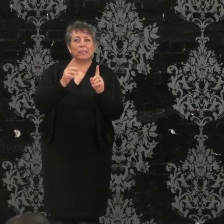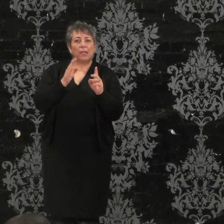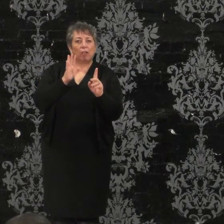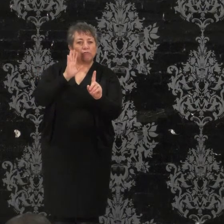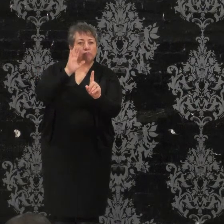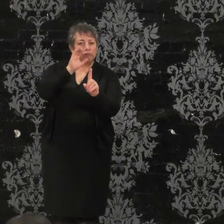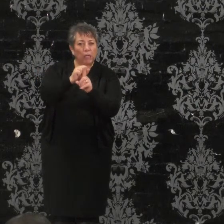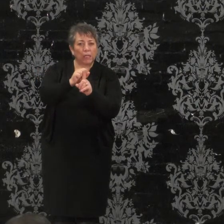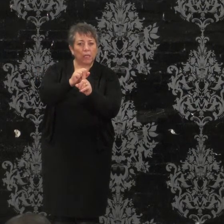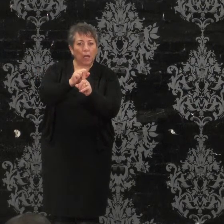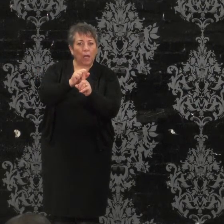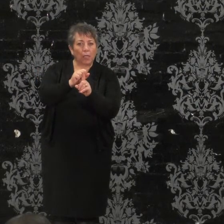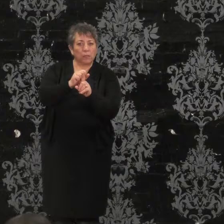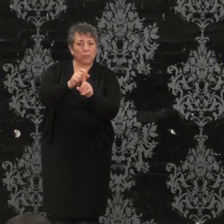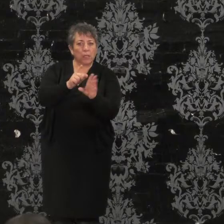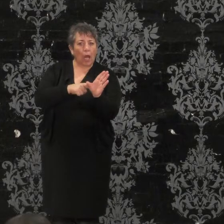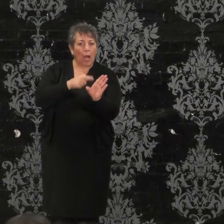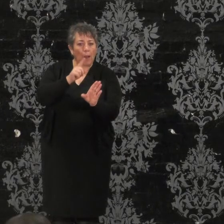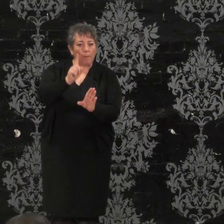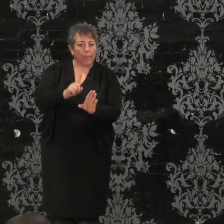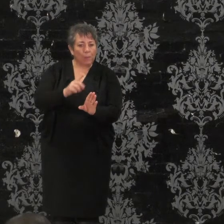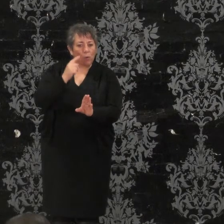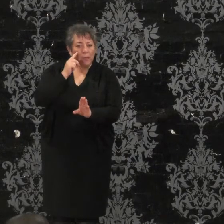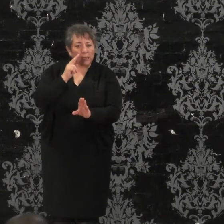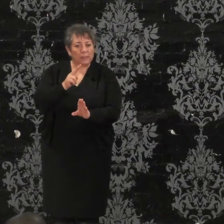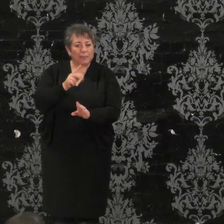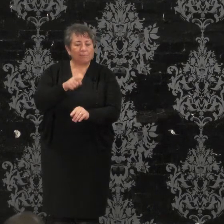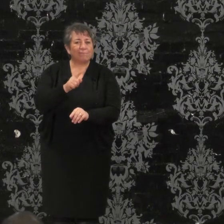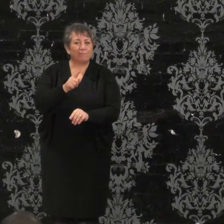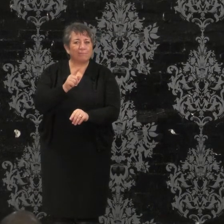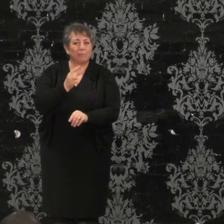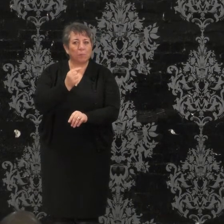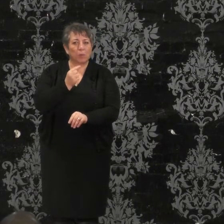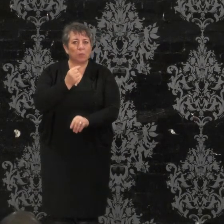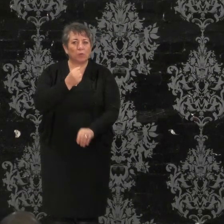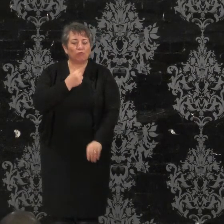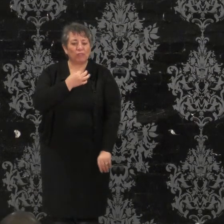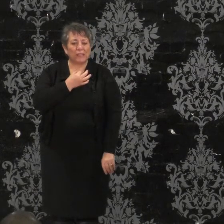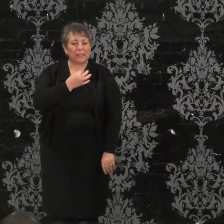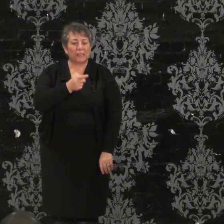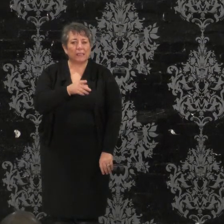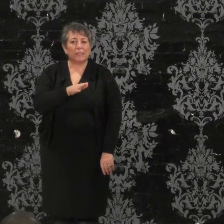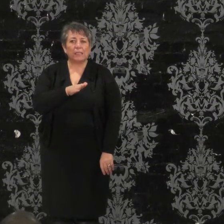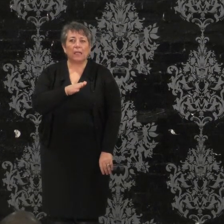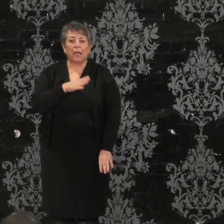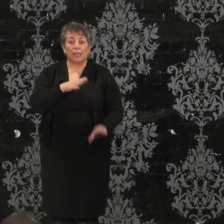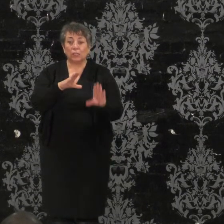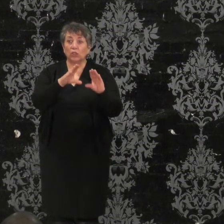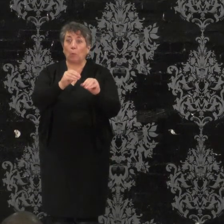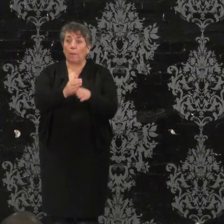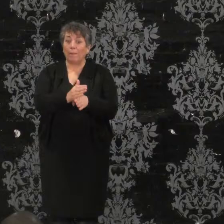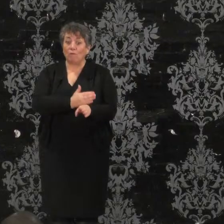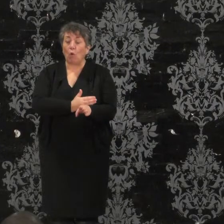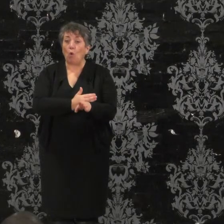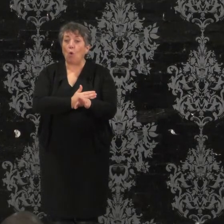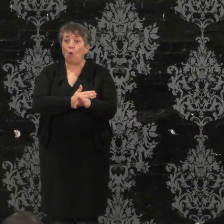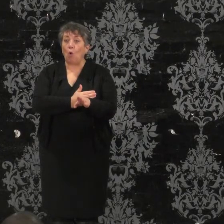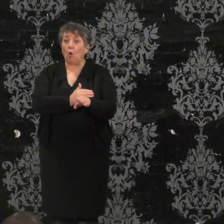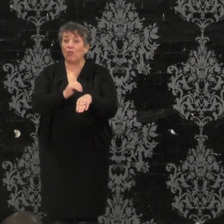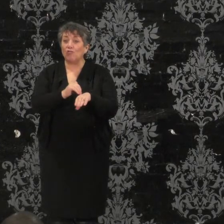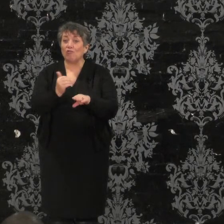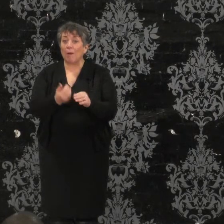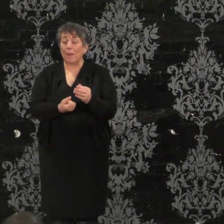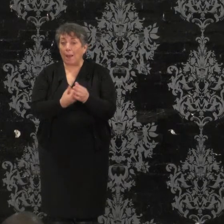risk and intervening in those young people's life before it's too late. As we all